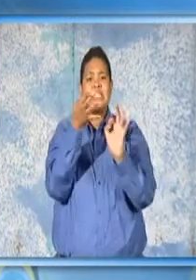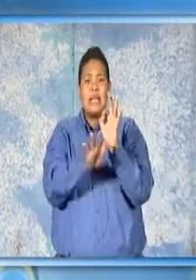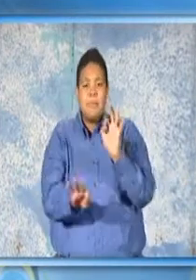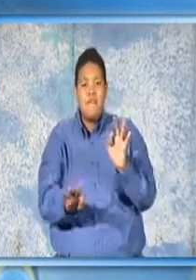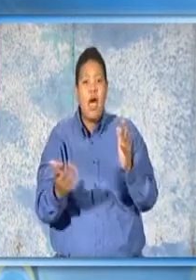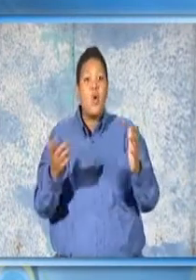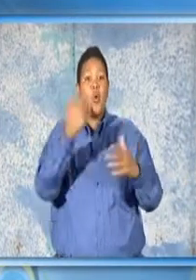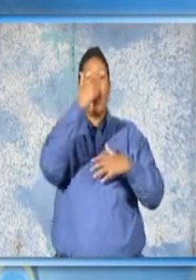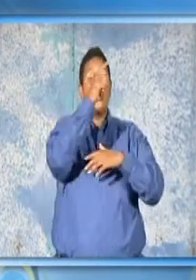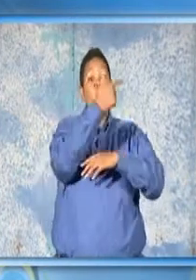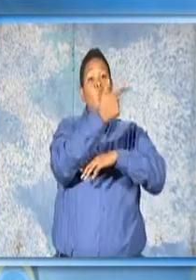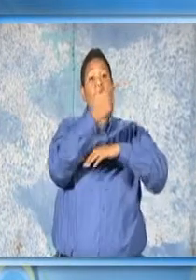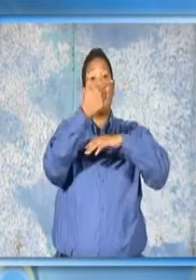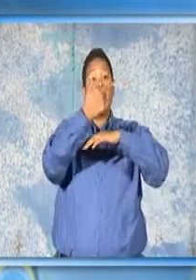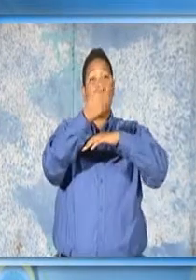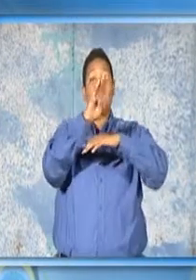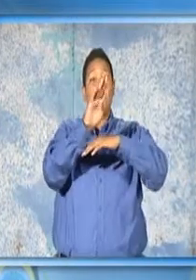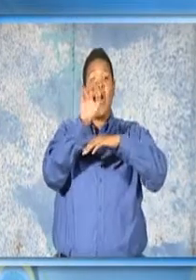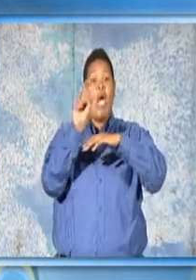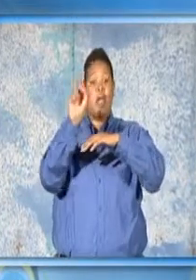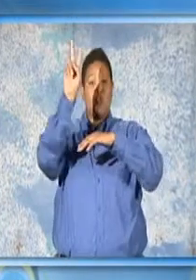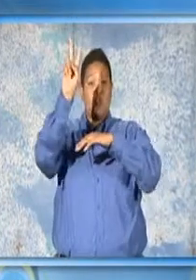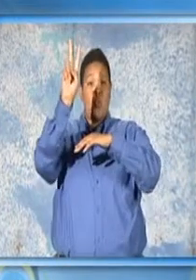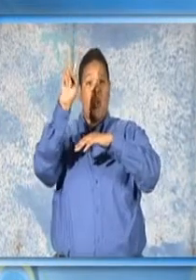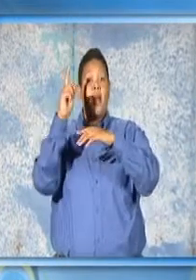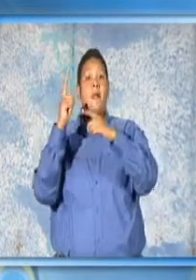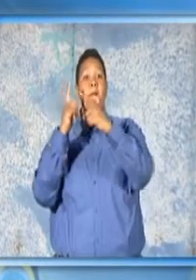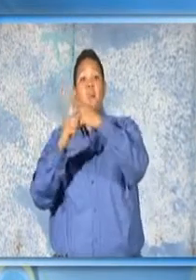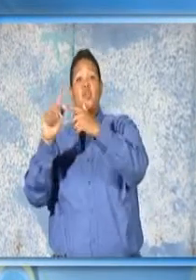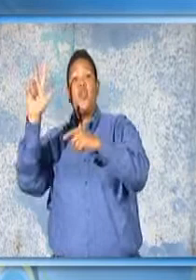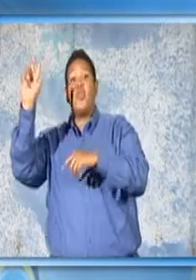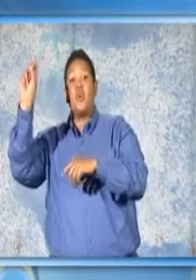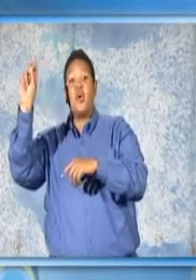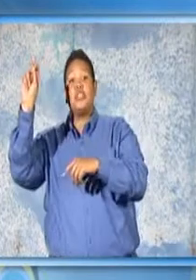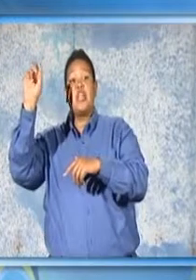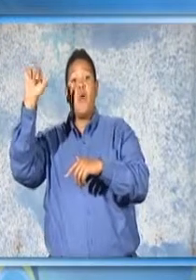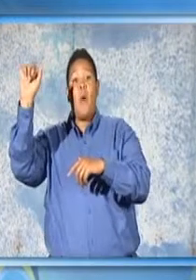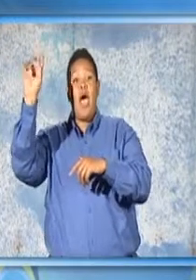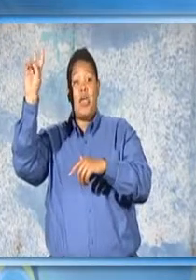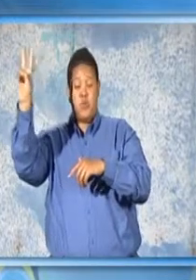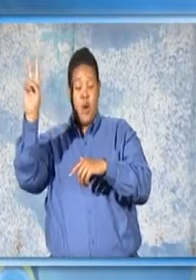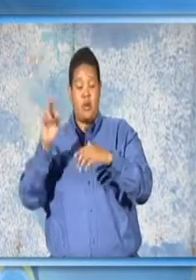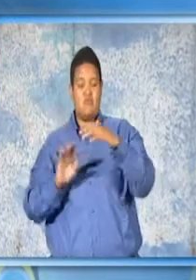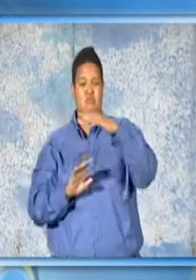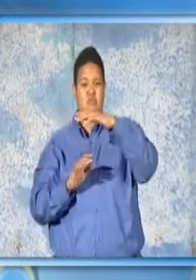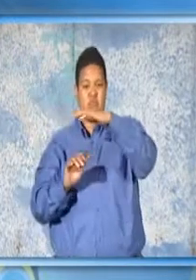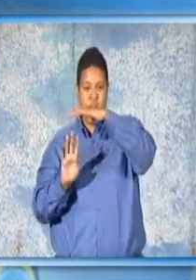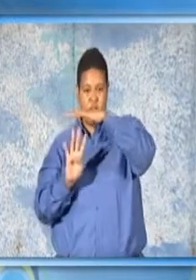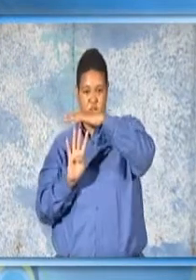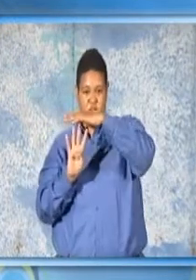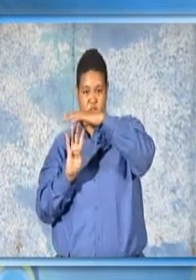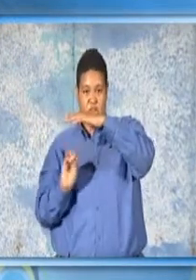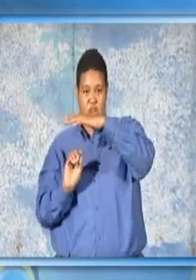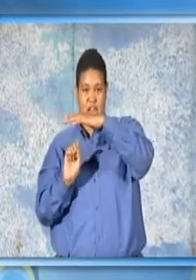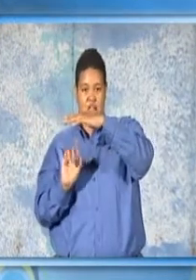to 24x squared plus 30y squared over 40xy.